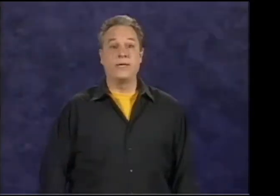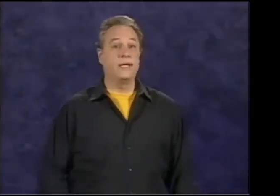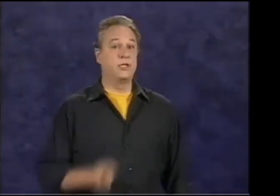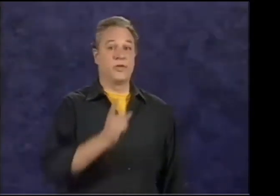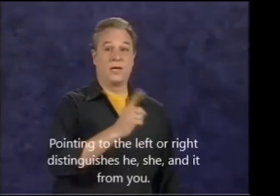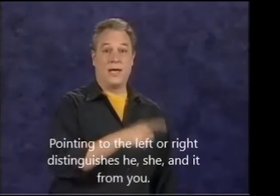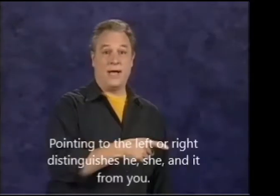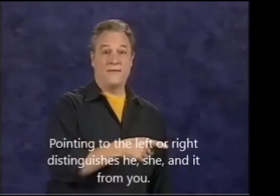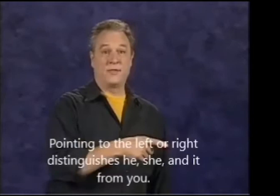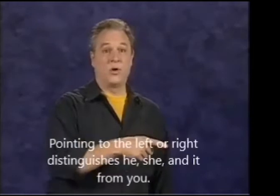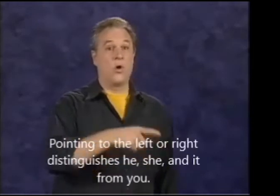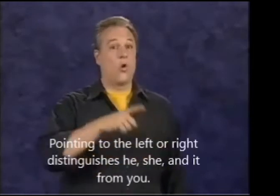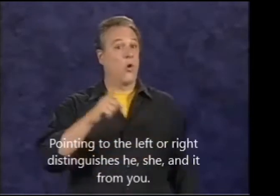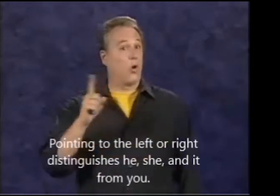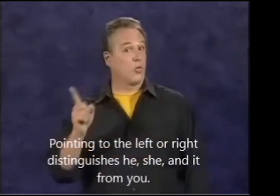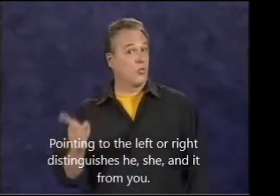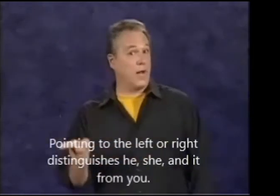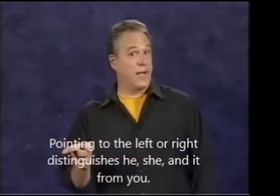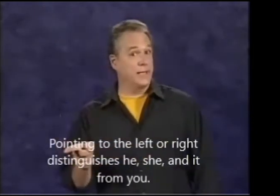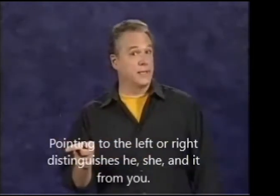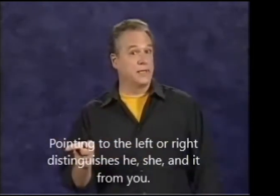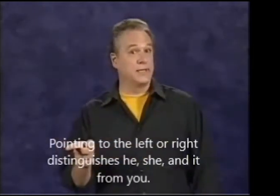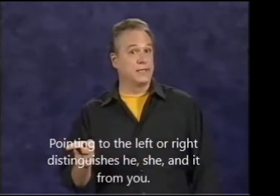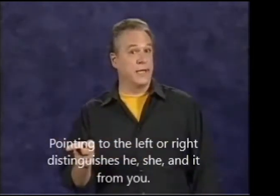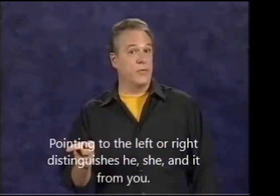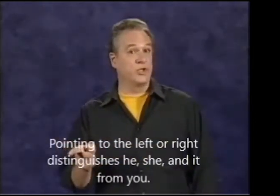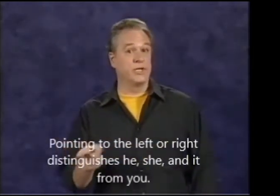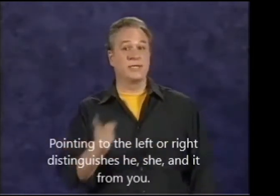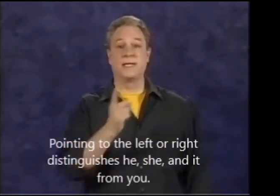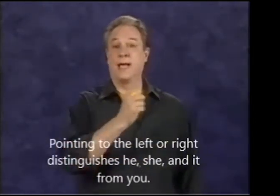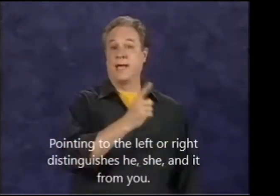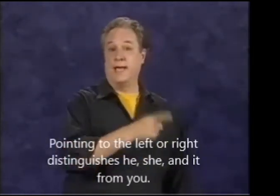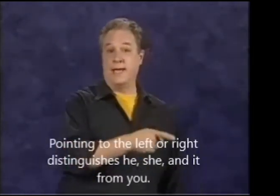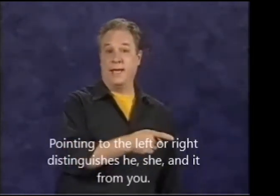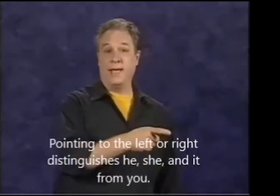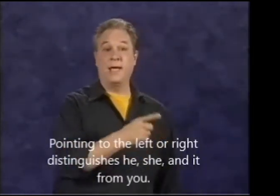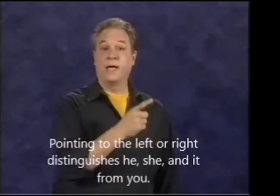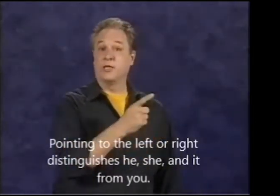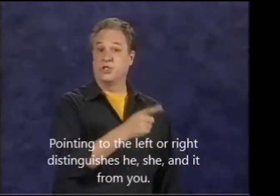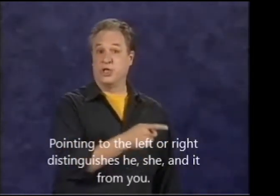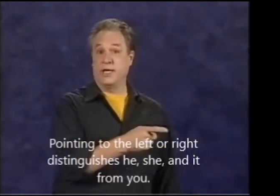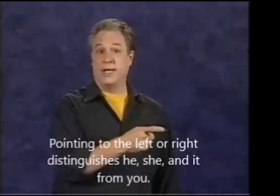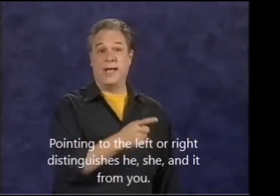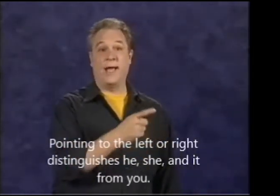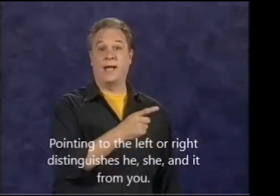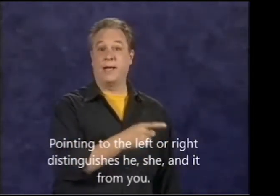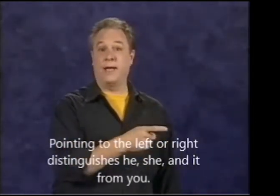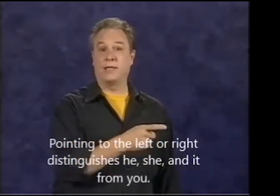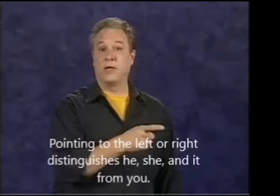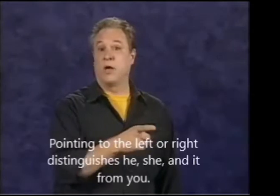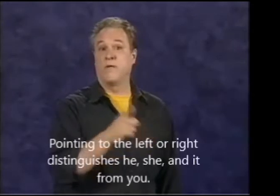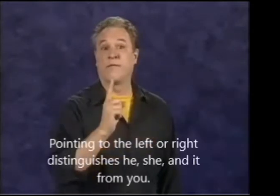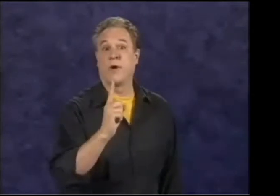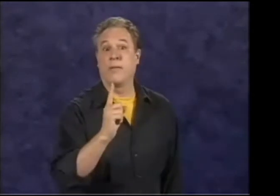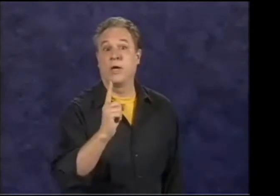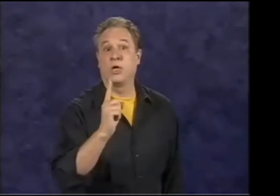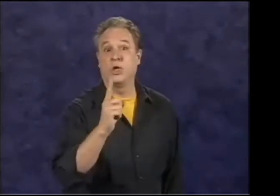Pointing to the left or right distinguishes he, she, and it from